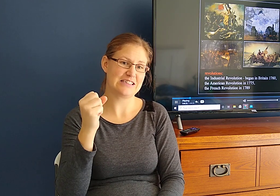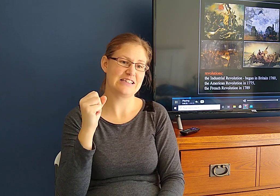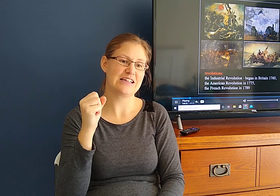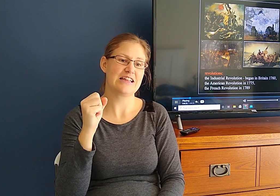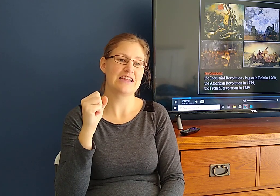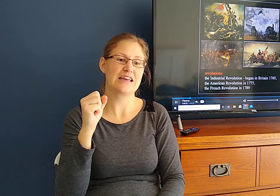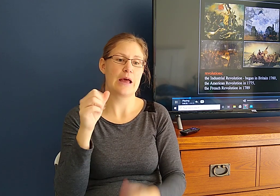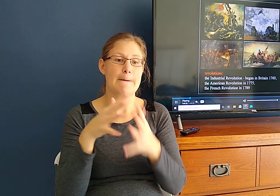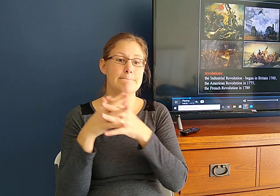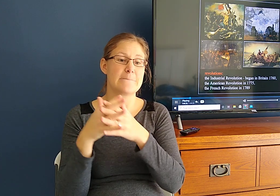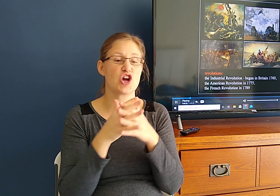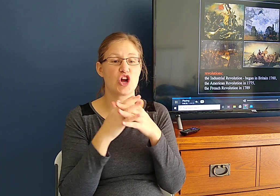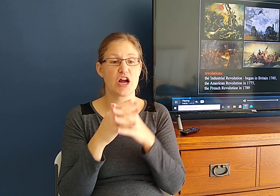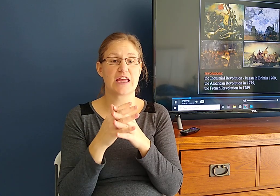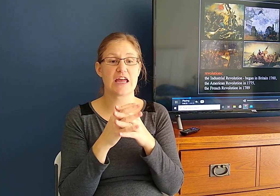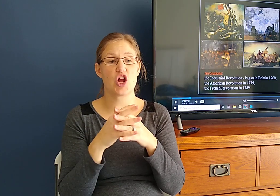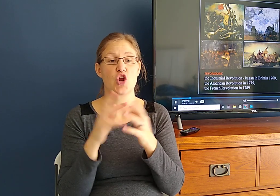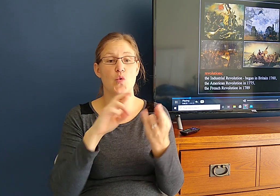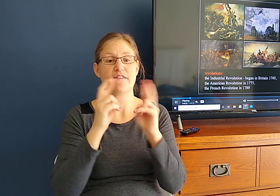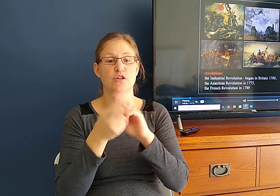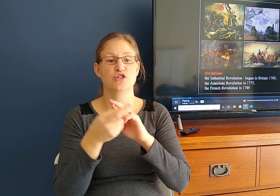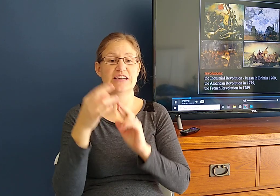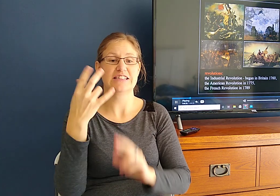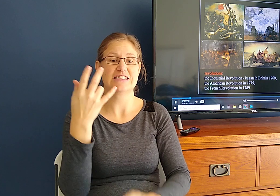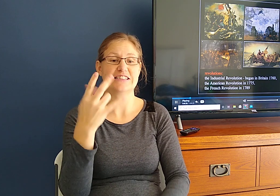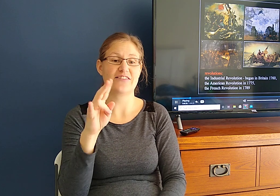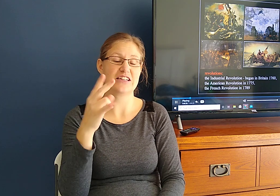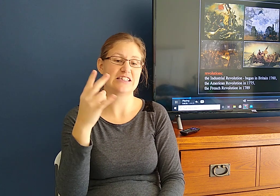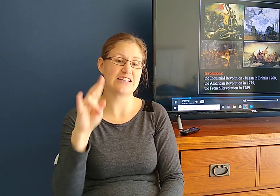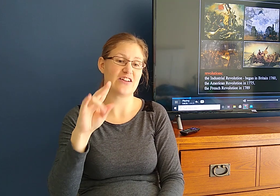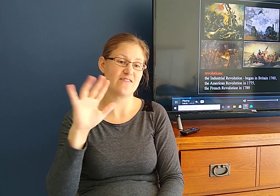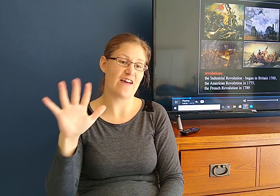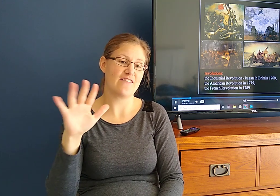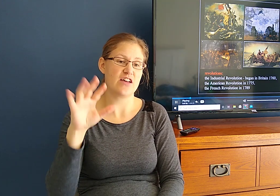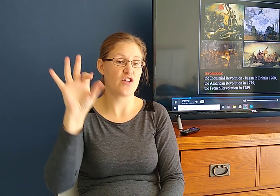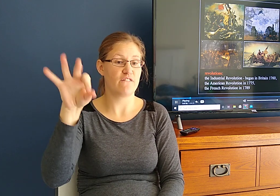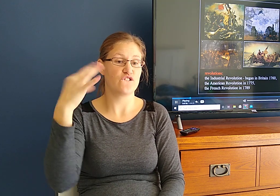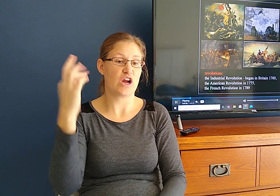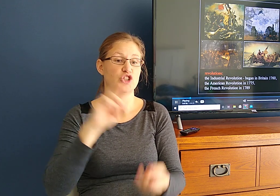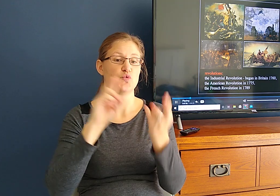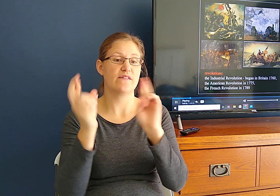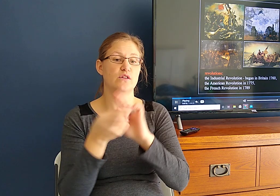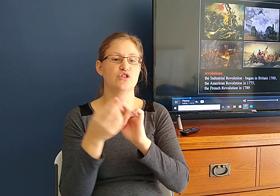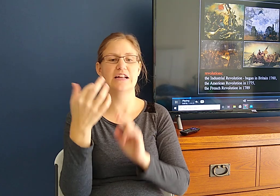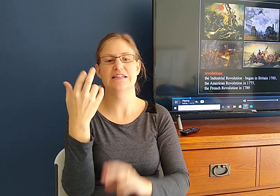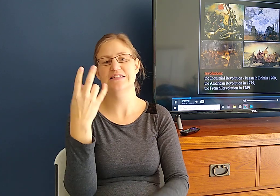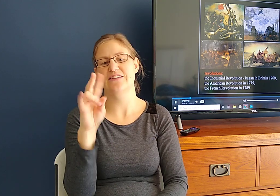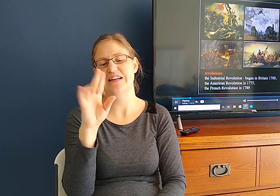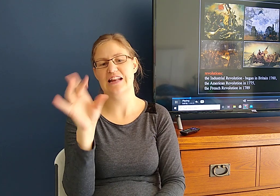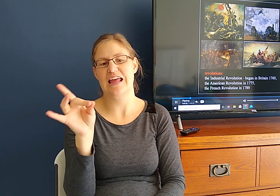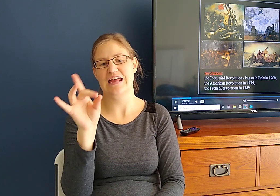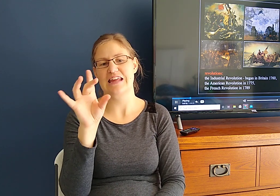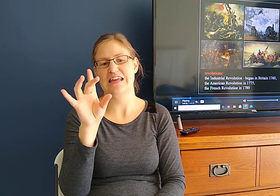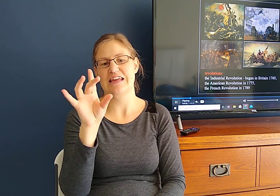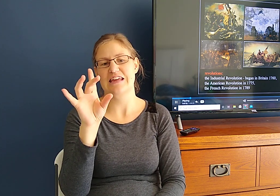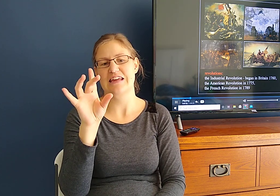Revolution in 1775, and the French Revolution in 1789, launch a period